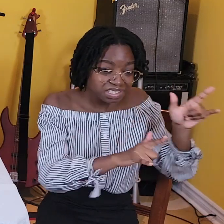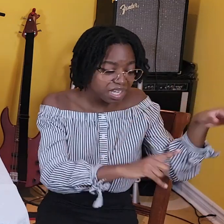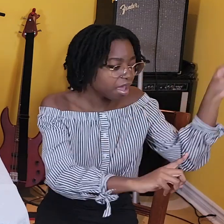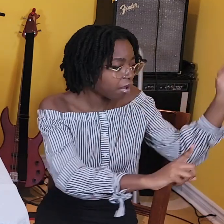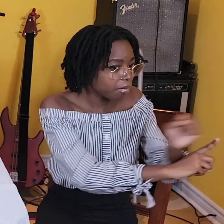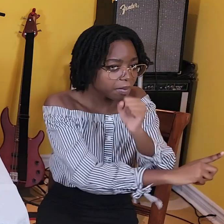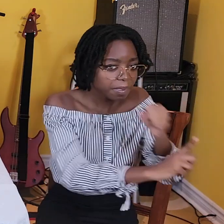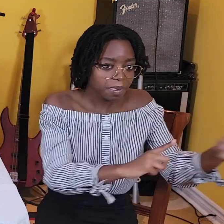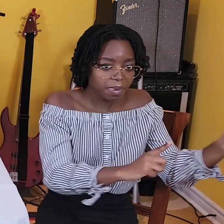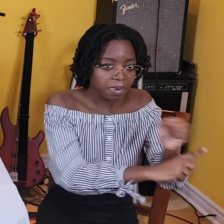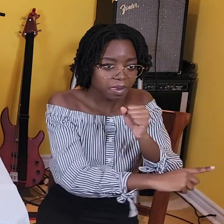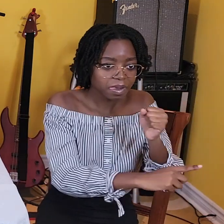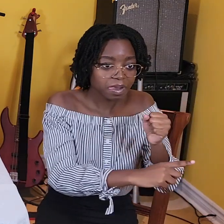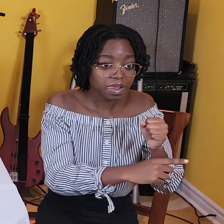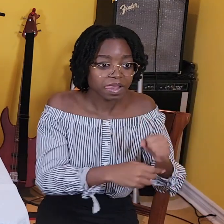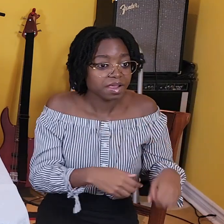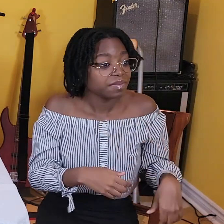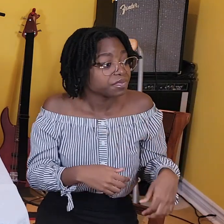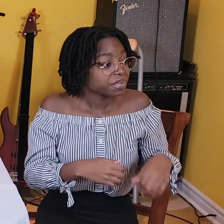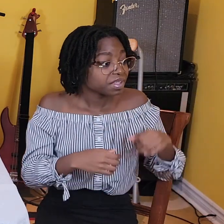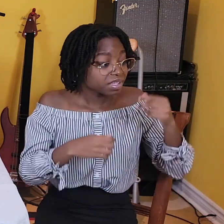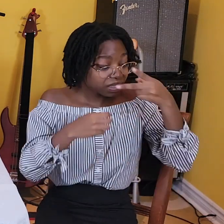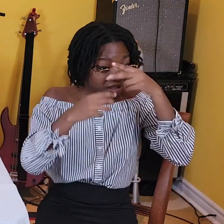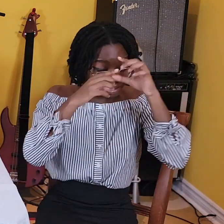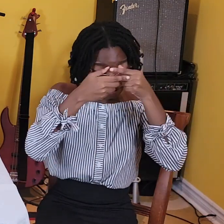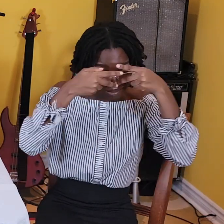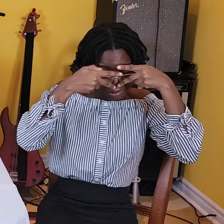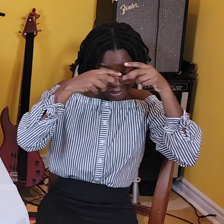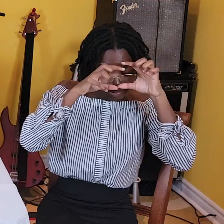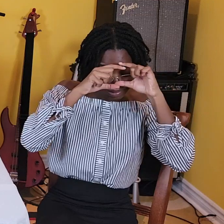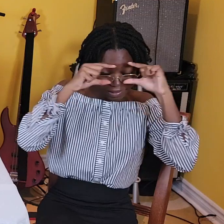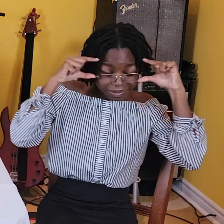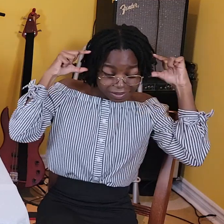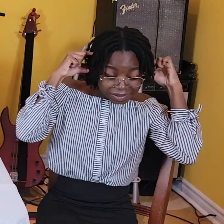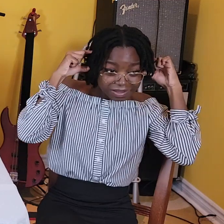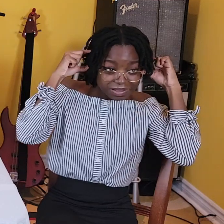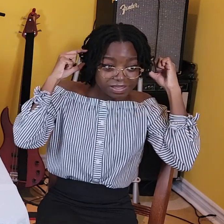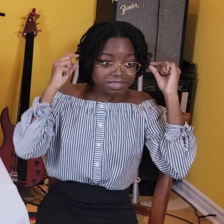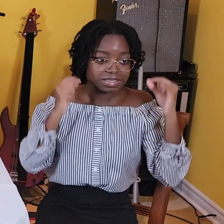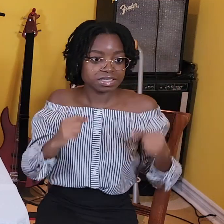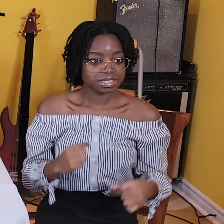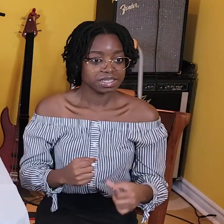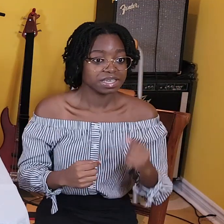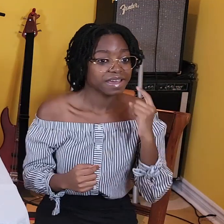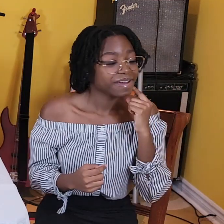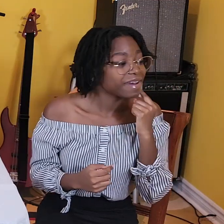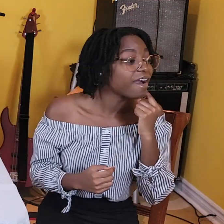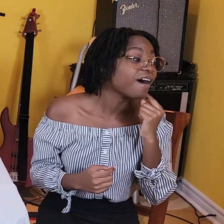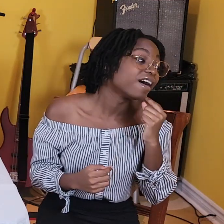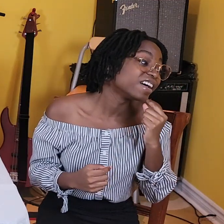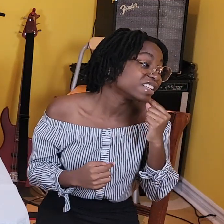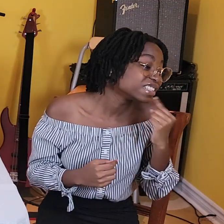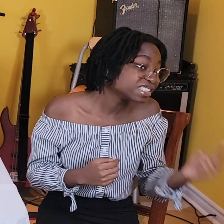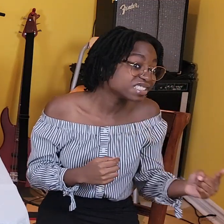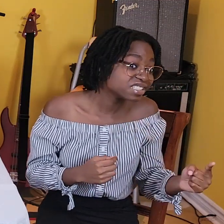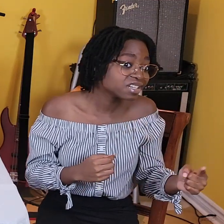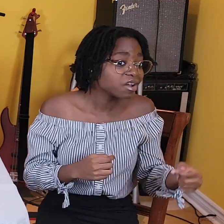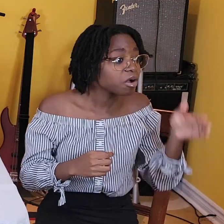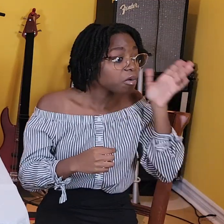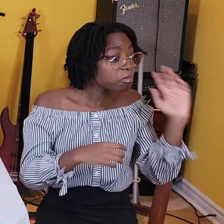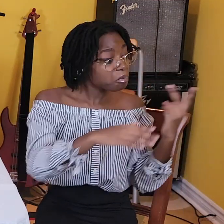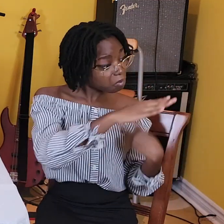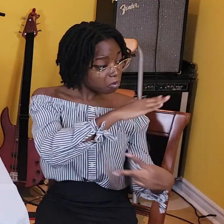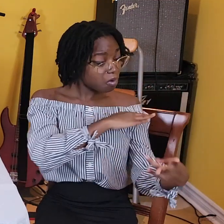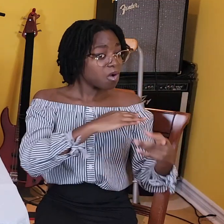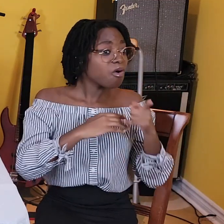the face and asked him, saying, "Prophesy, who is the one who struck you?" And many other things they